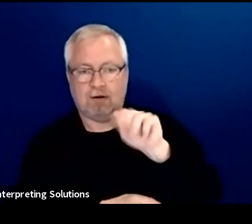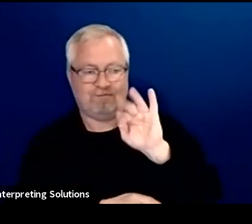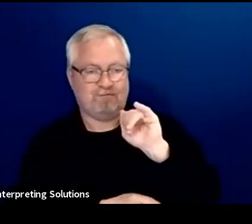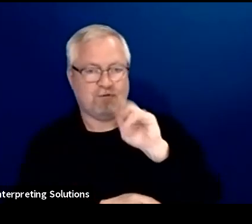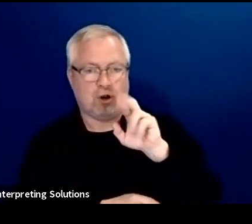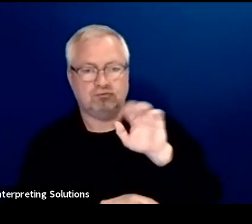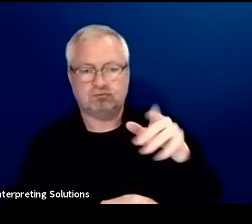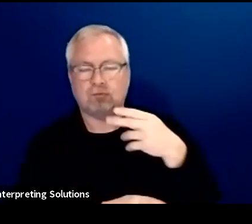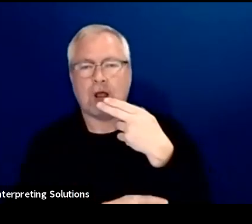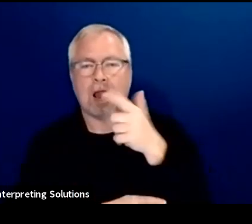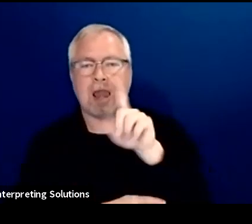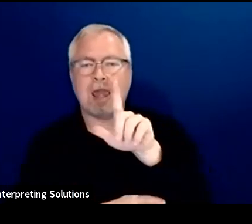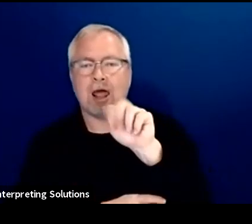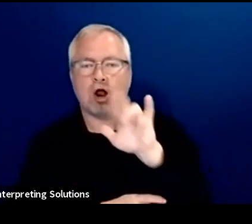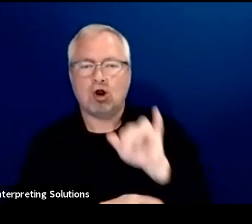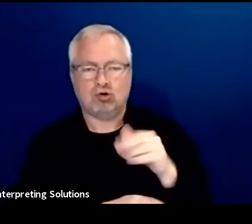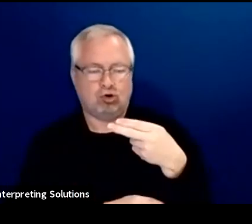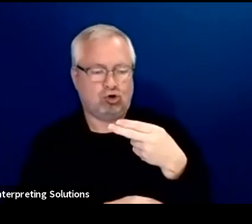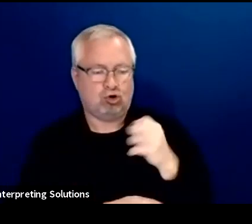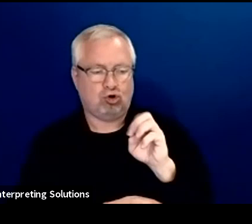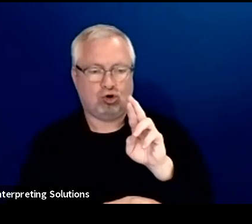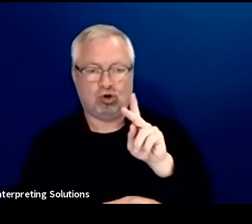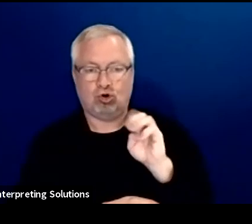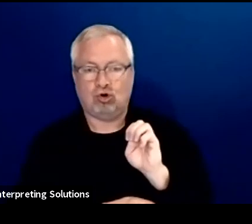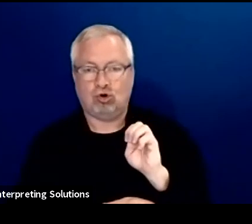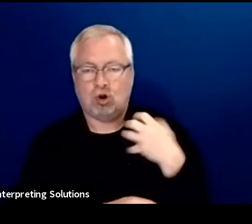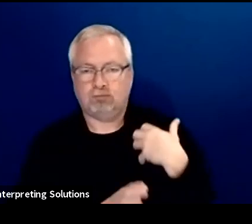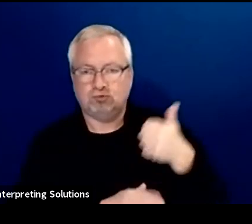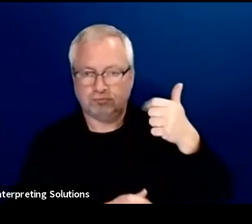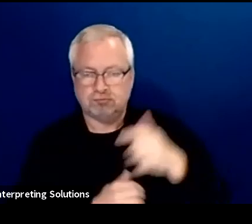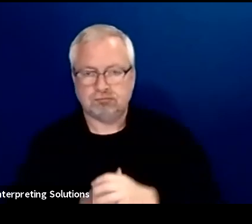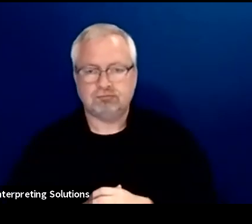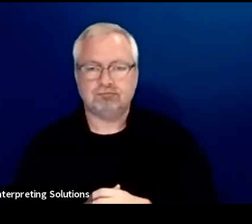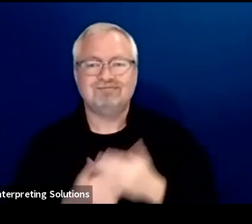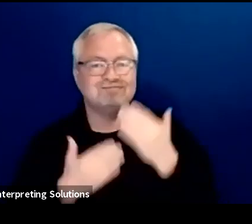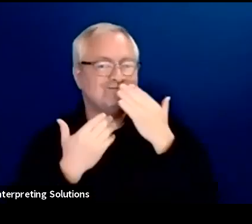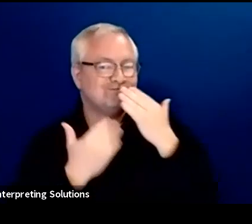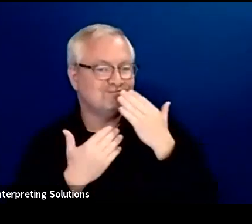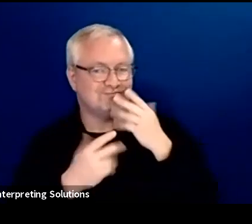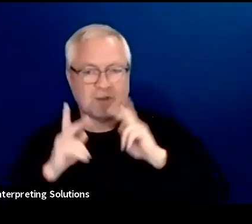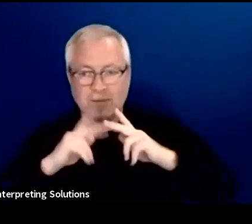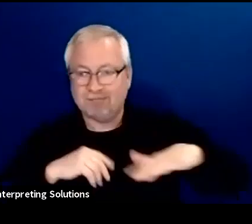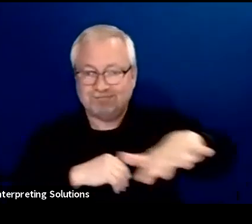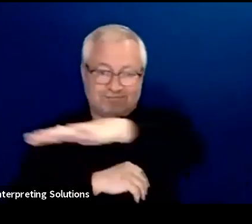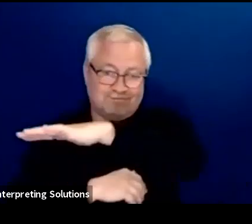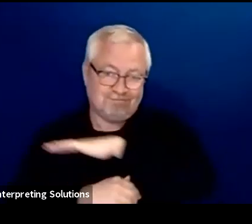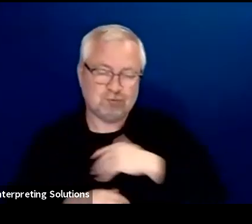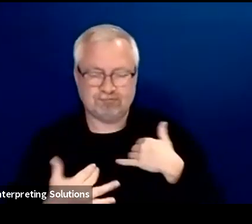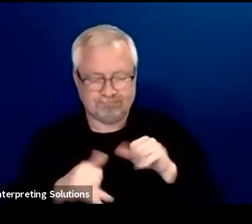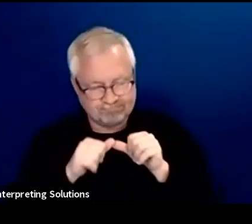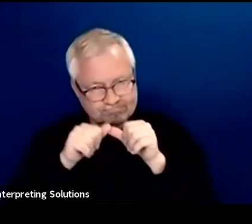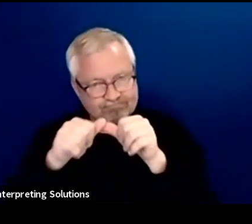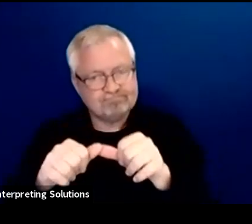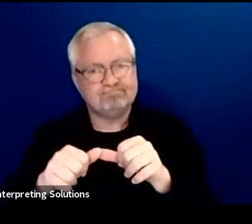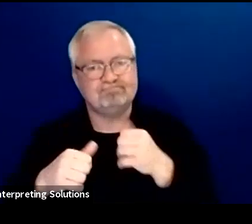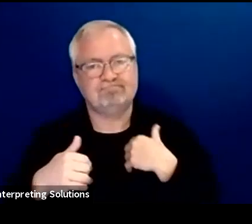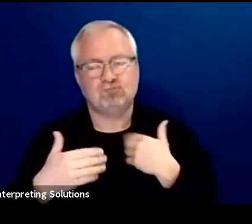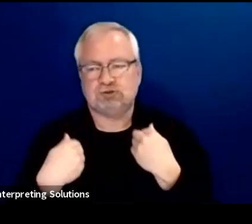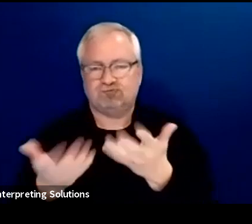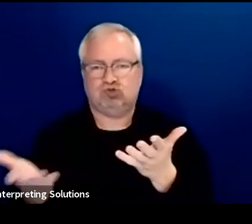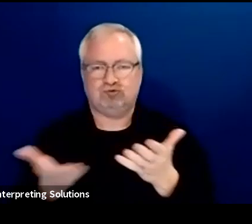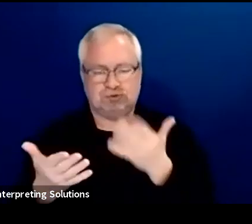taking care of its veterans, and we continue to do so during this challenging time. As the Commissioner of the Minnesota Department of Veterans Affairs, I want you to know that